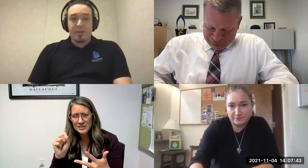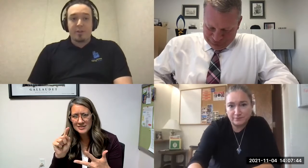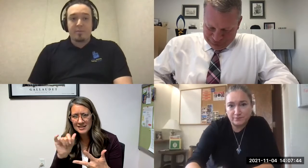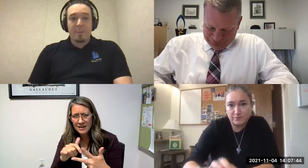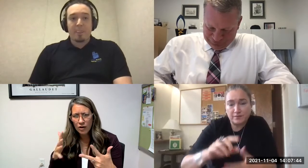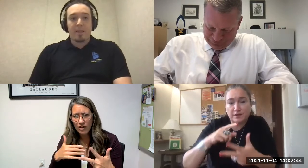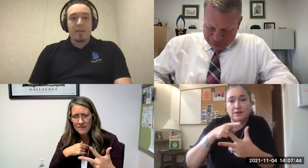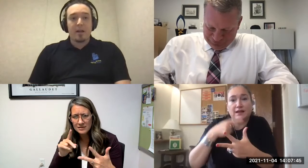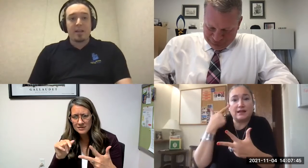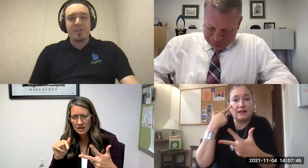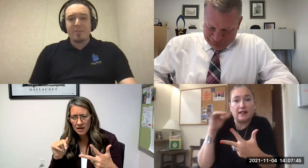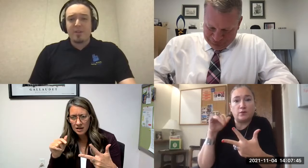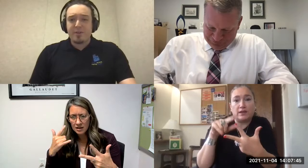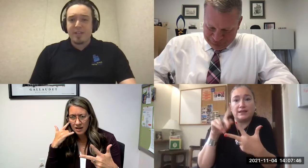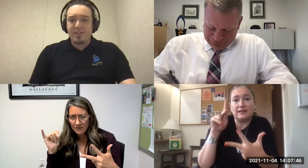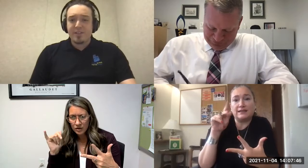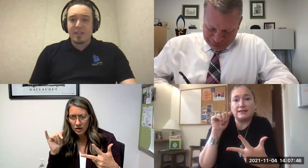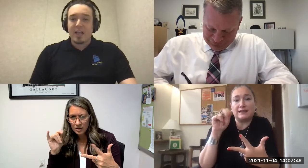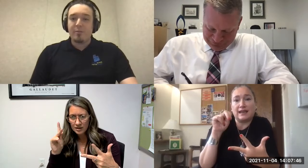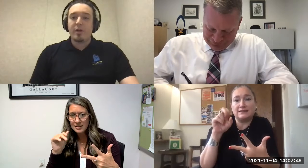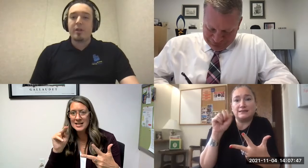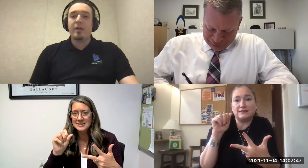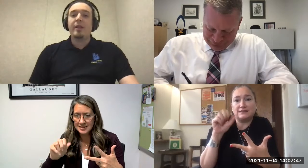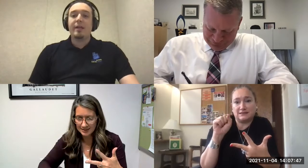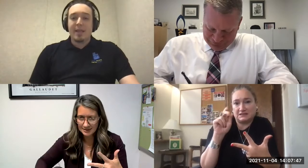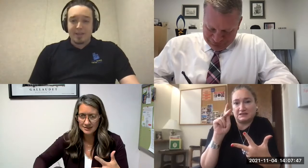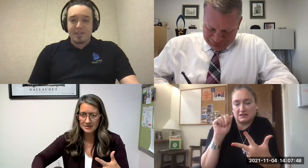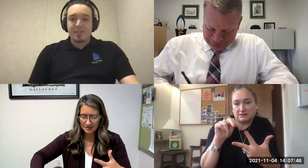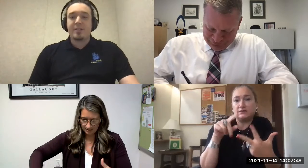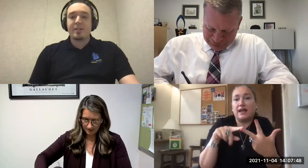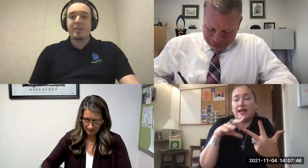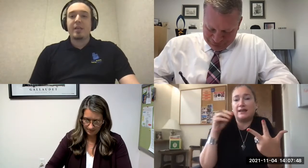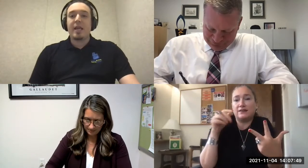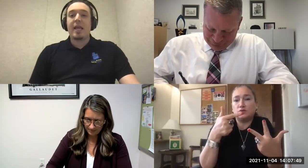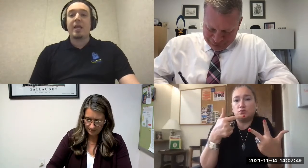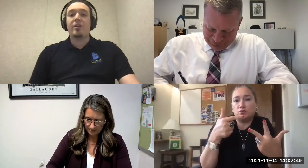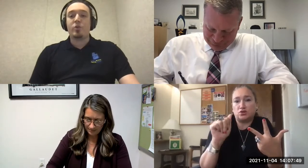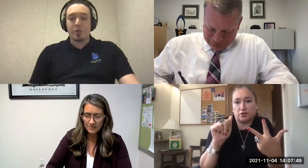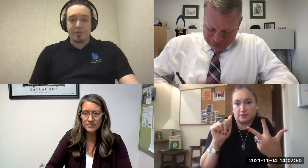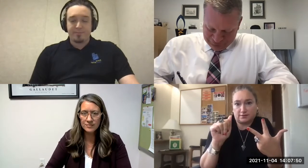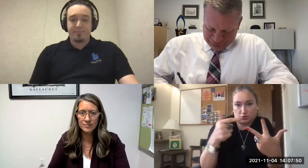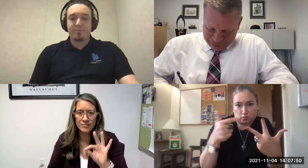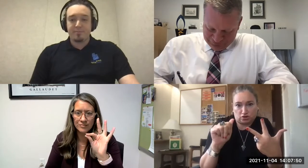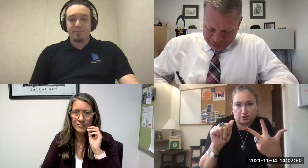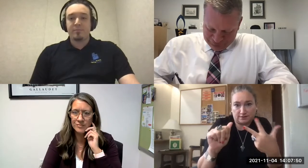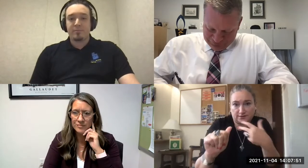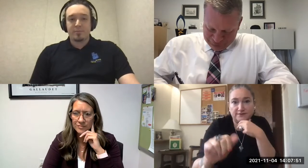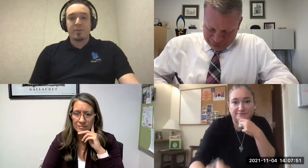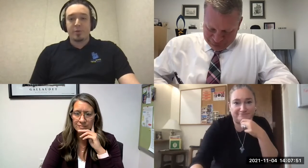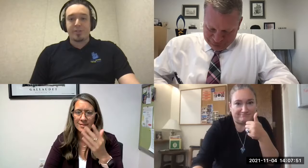deprivation. Oh yeah, can you tell me the 3 states? California, Kansas, and Georgia. Georgia